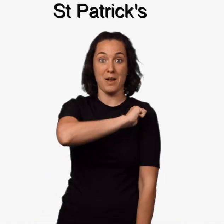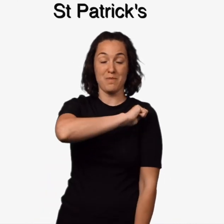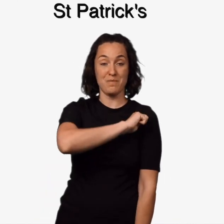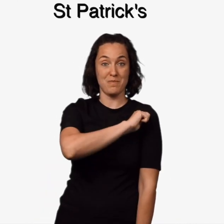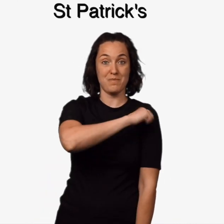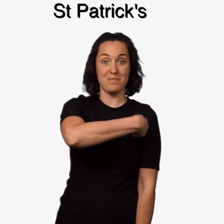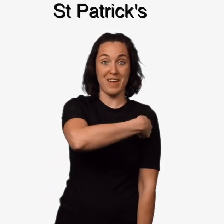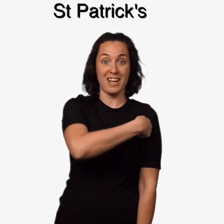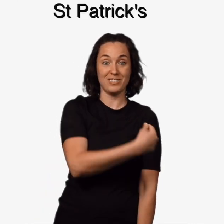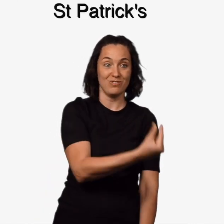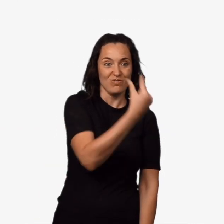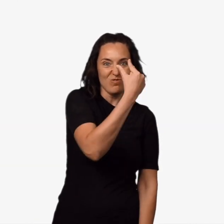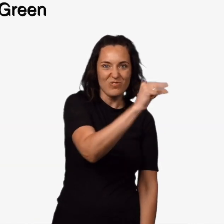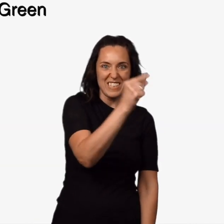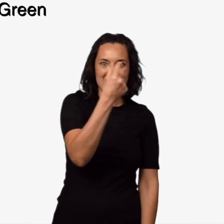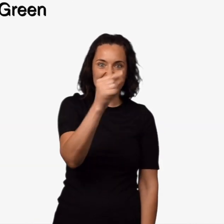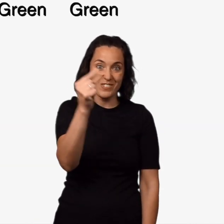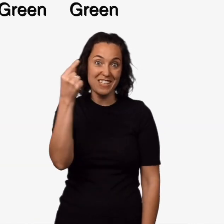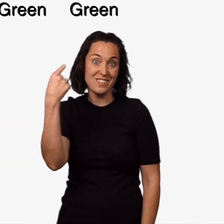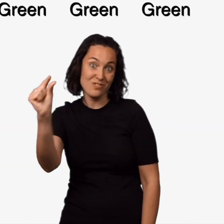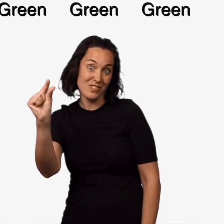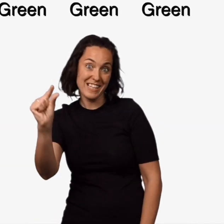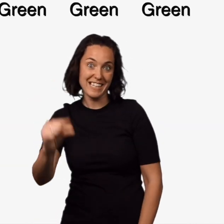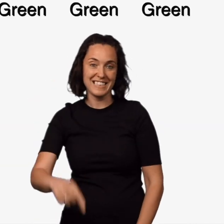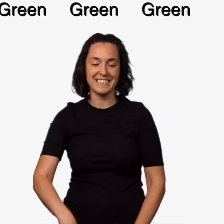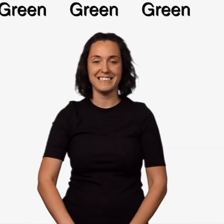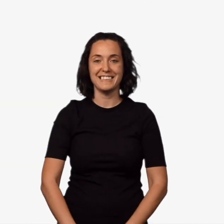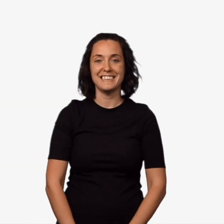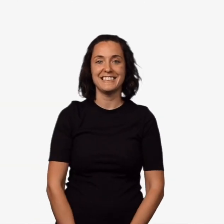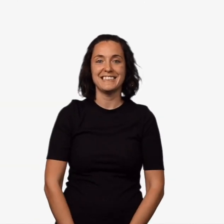St. Patrick's. Green, green, green.